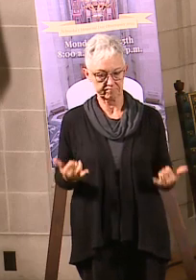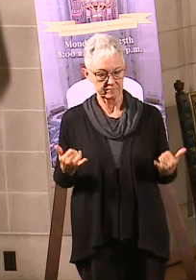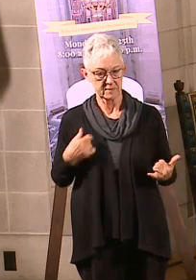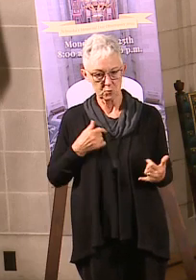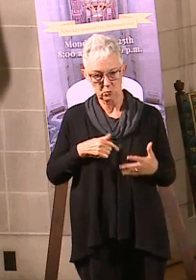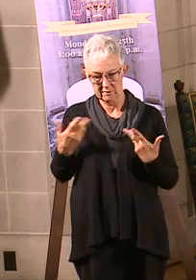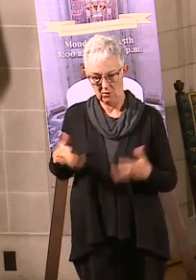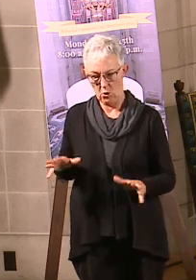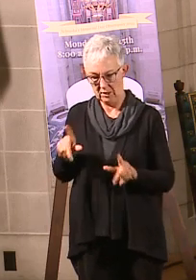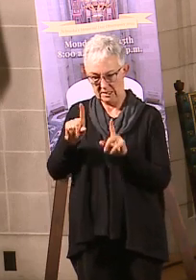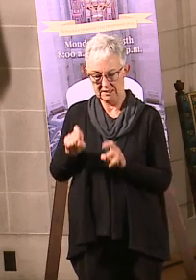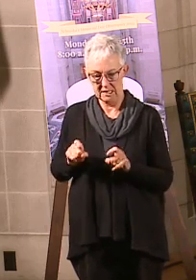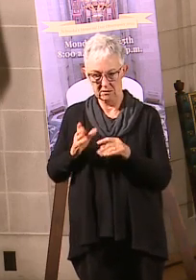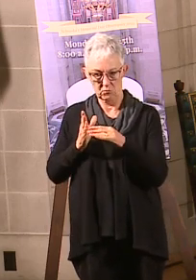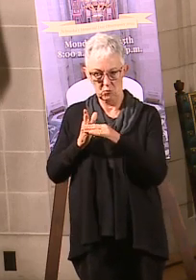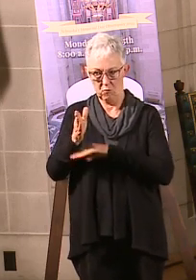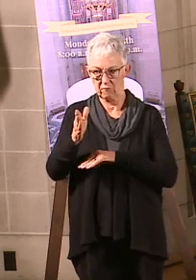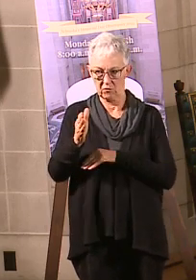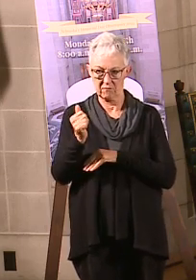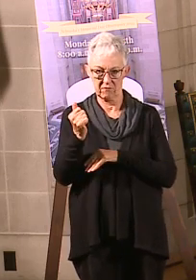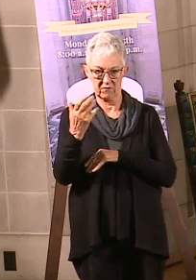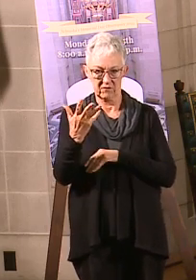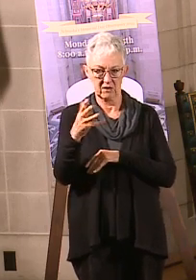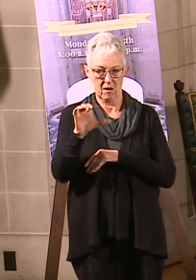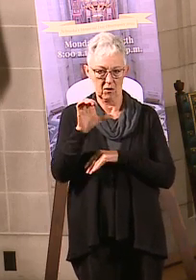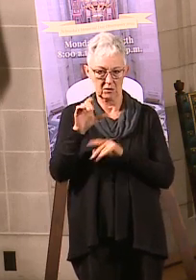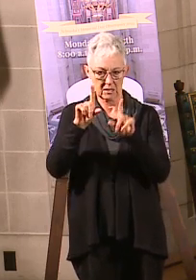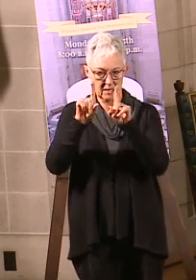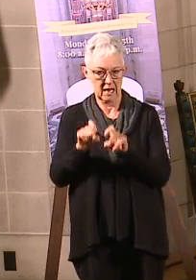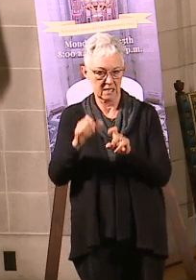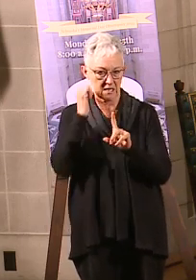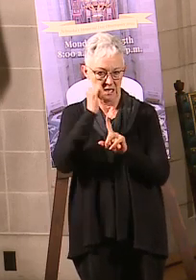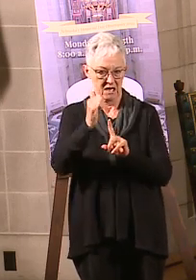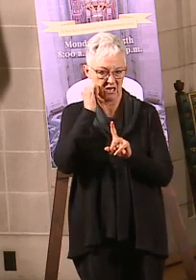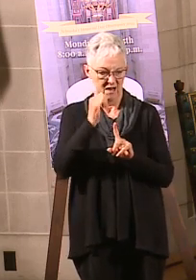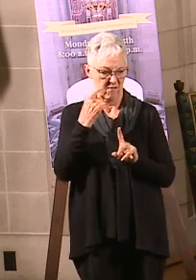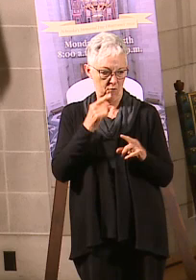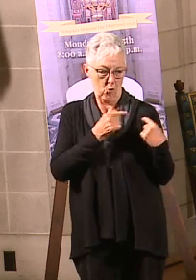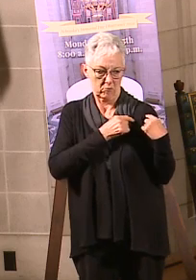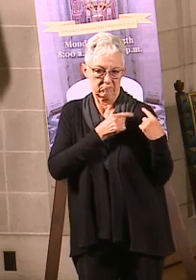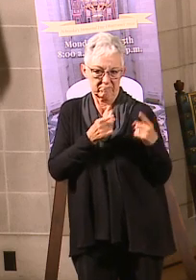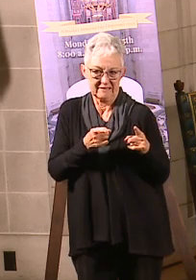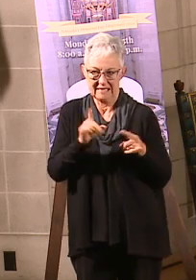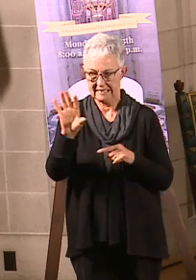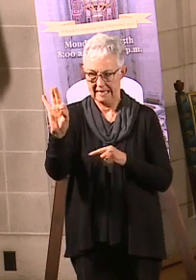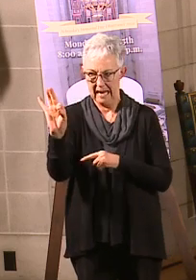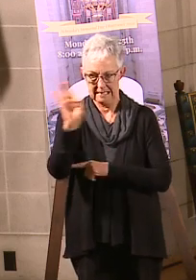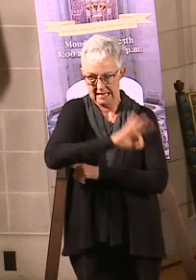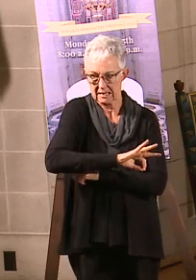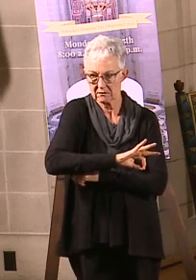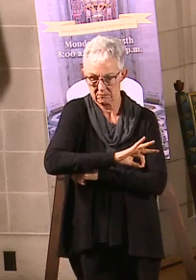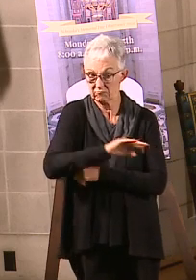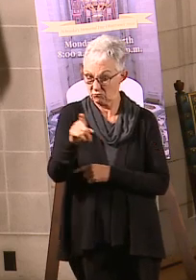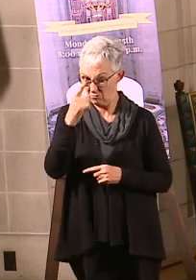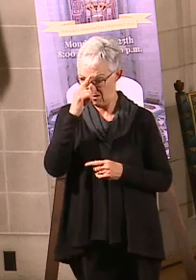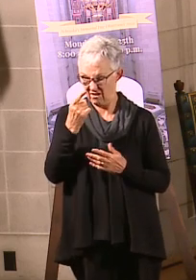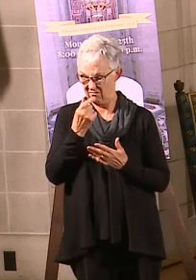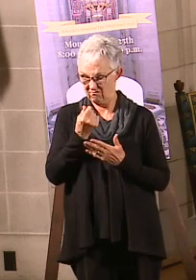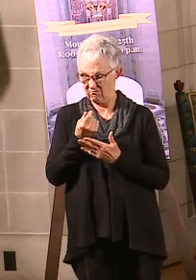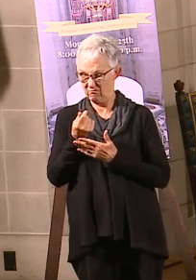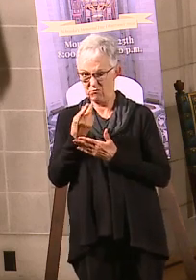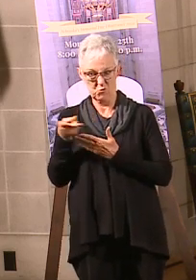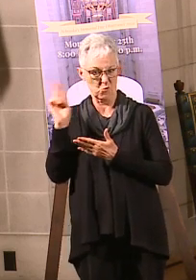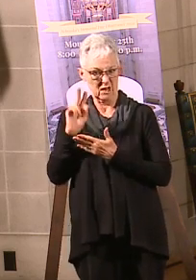over 1,500 tests per day for the last 9 days in a row. So if you just think back a few weeks ago, when we were hitting more